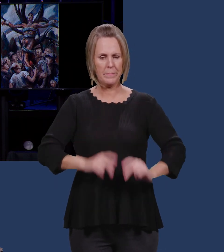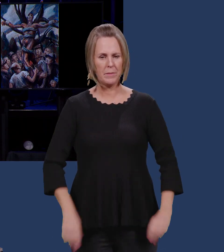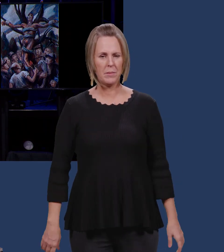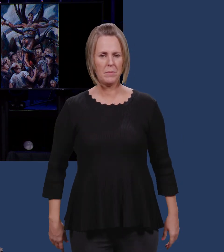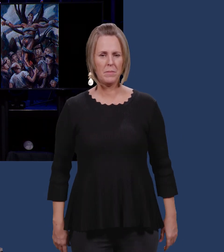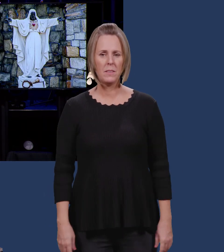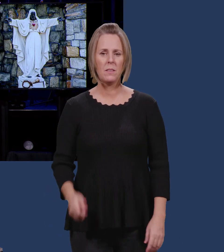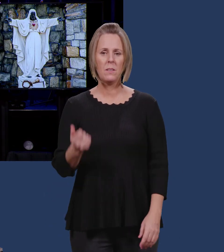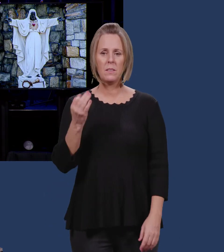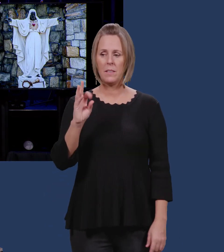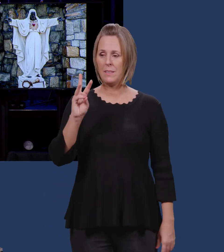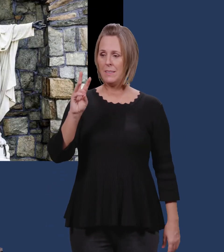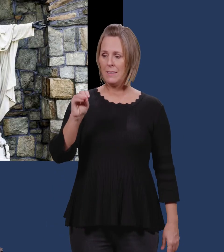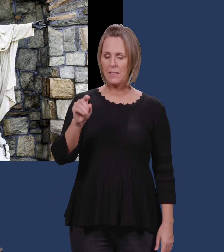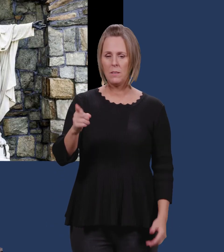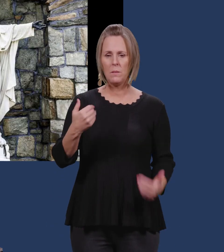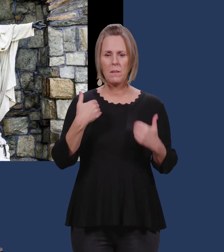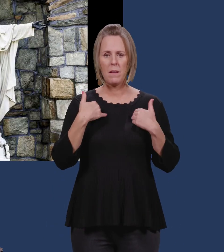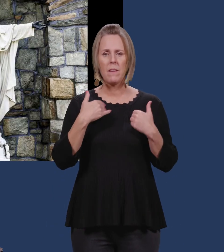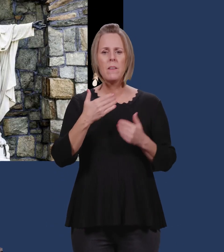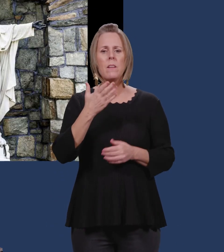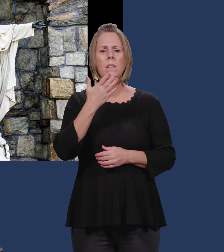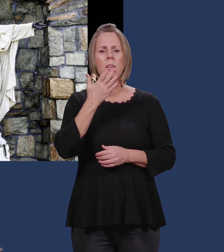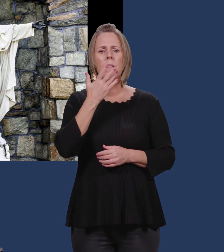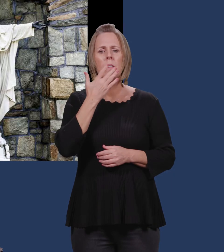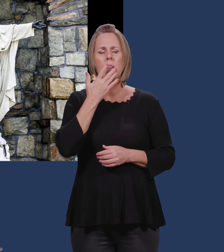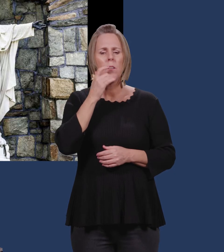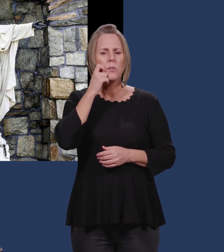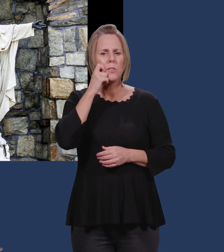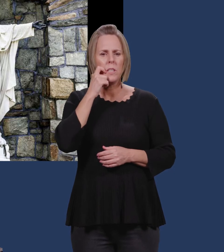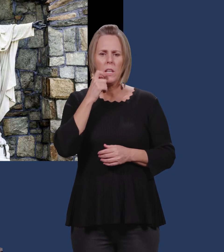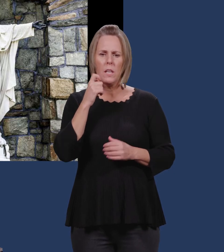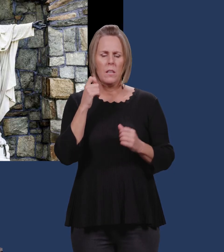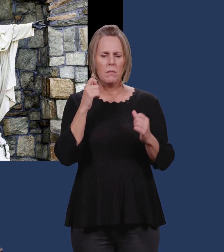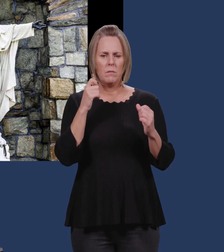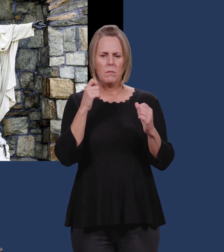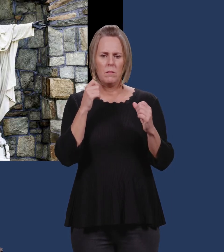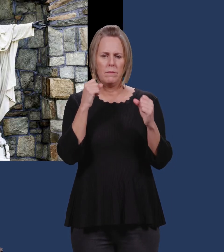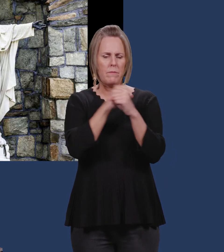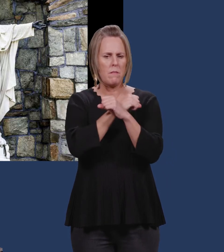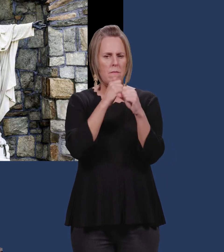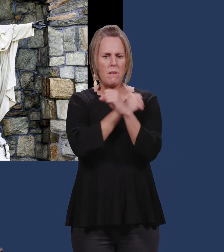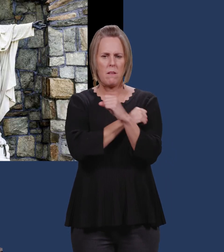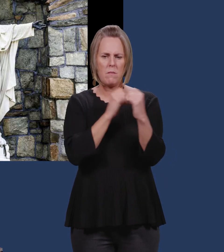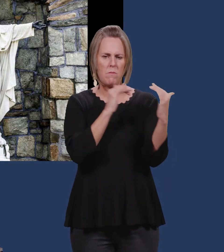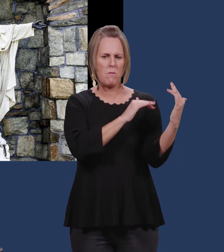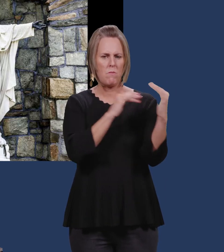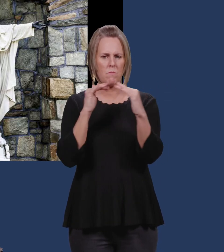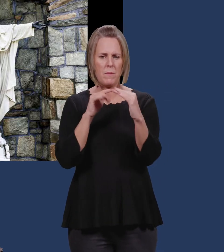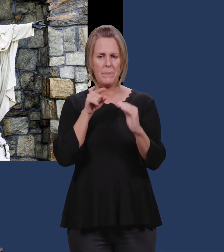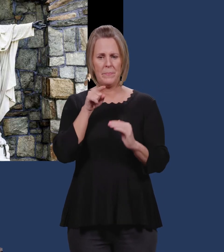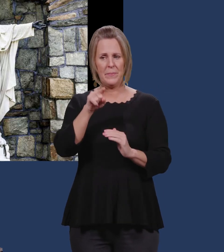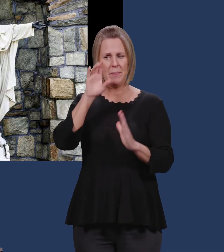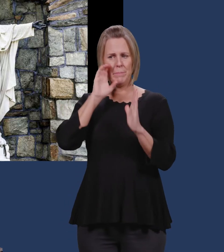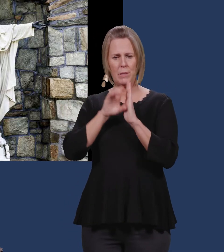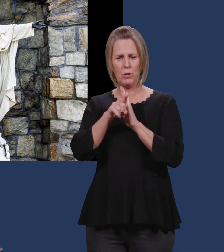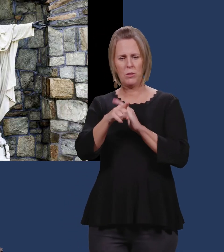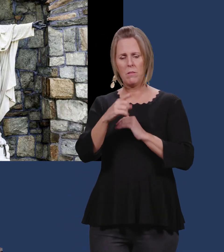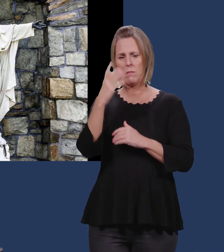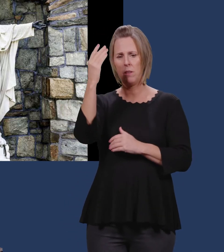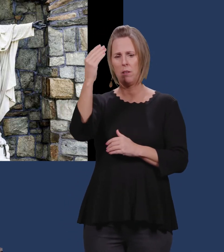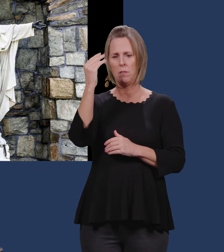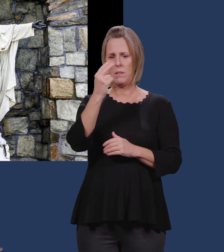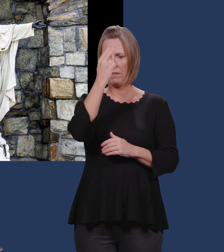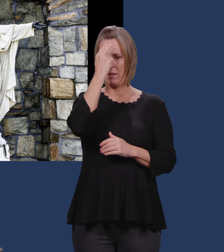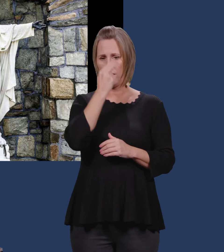there's race wars in Detroit, and this Jesus appeared outside of a Catholic church. It was